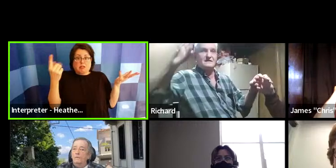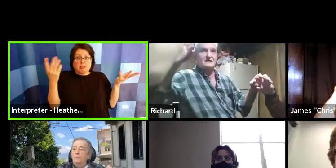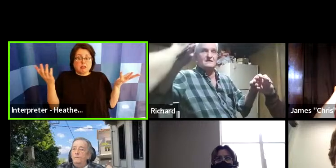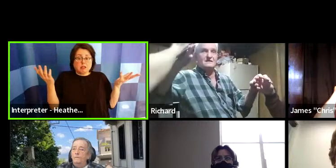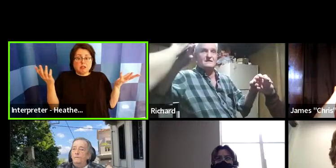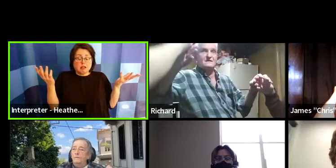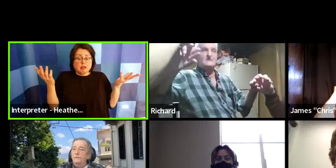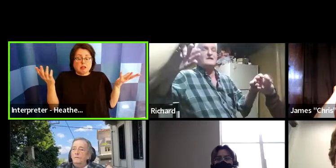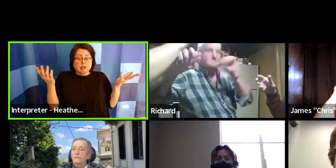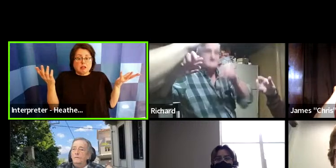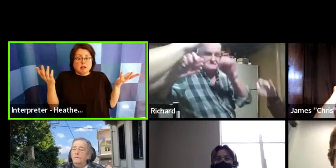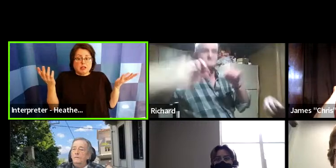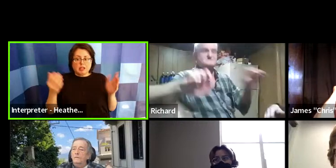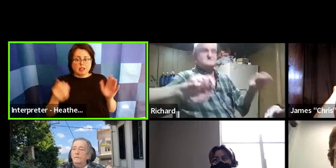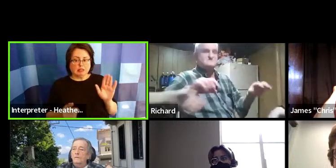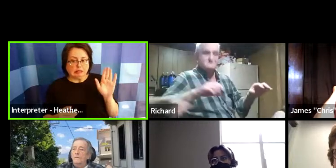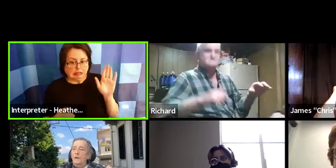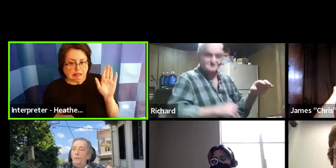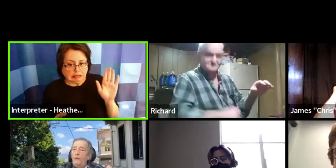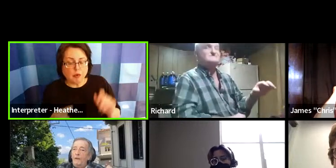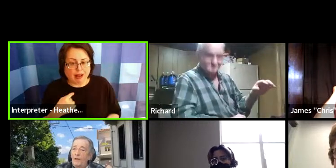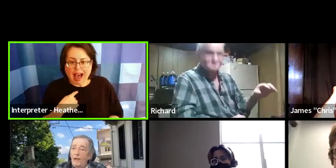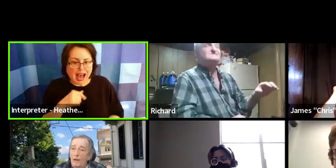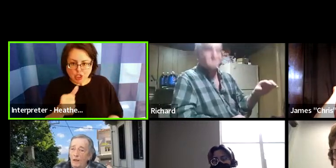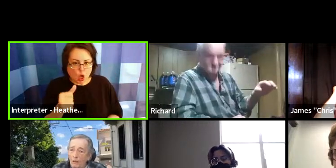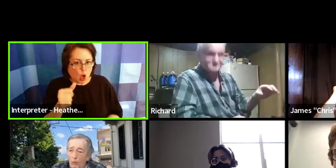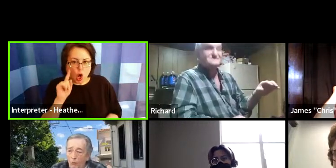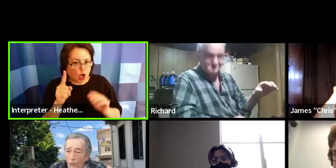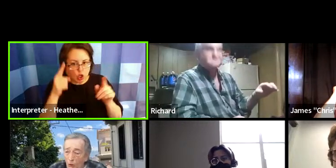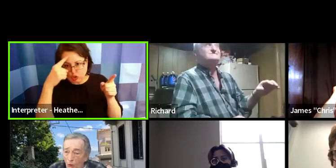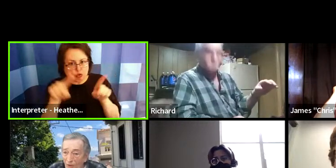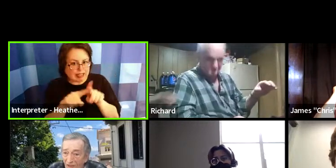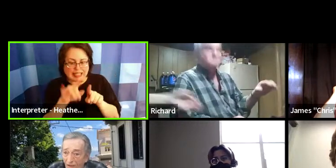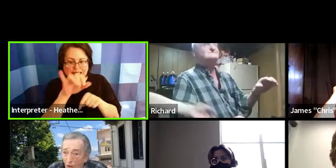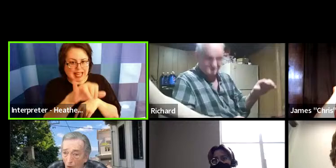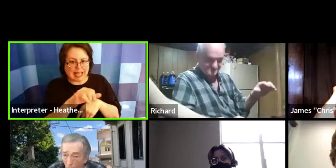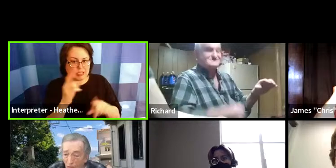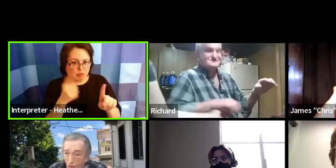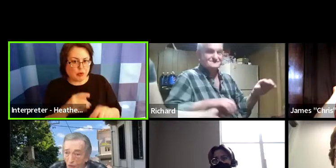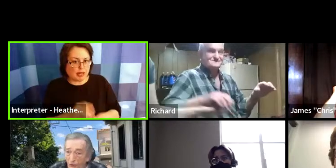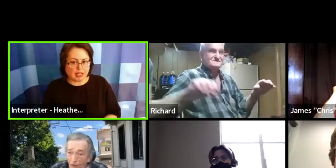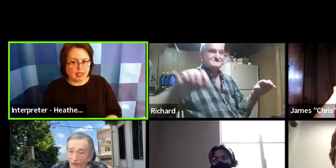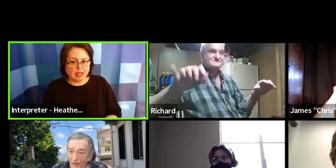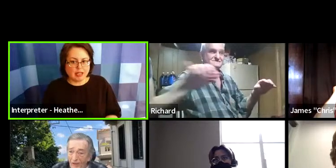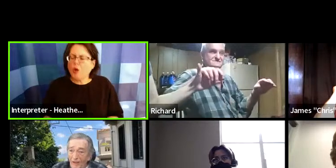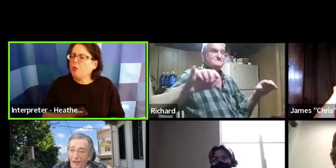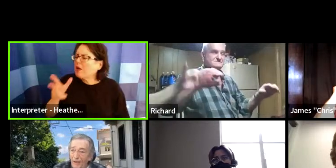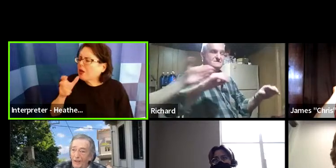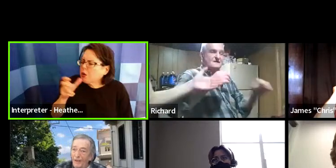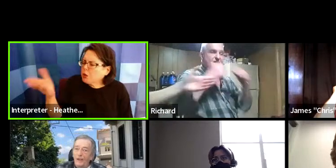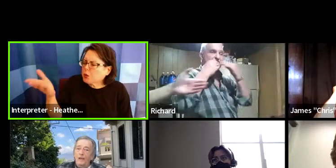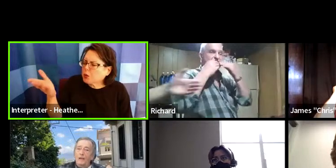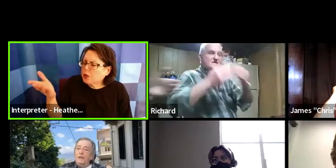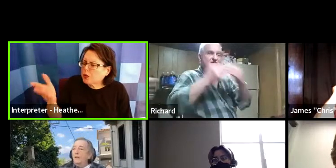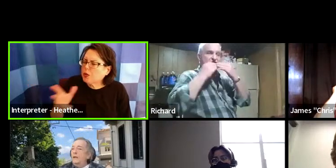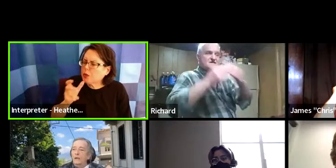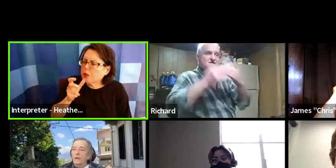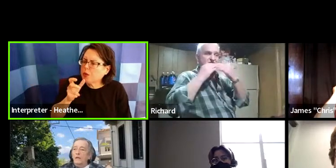I can only say I don't agree with that characterization. But well, who is it? Who is your community? If I could